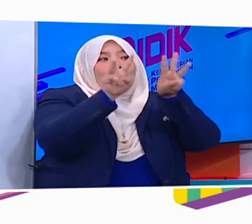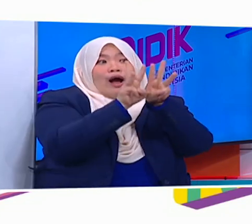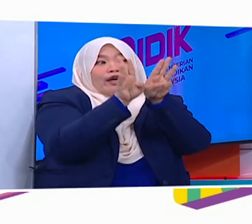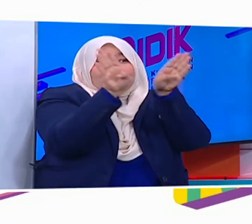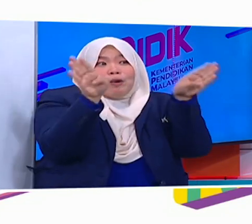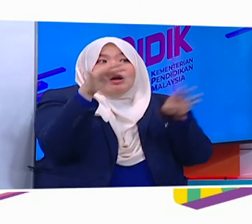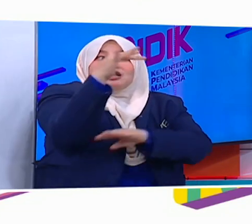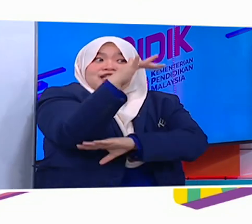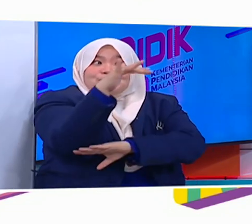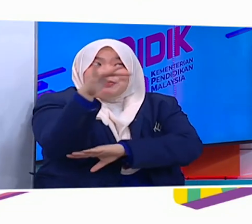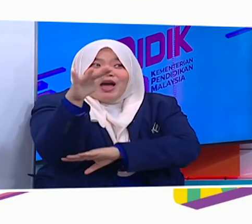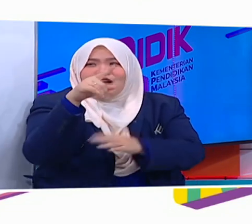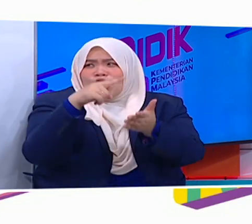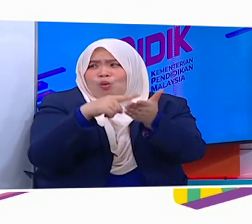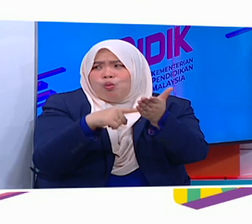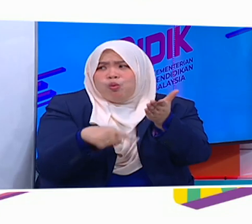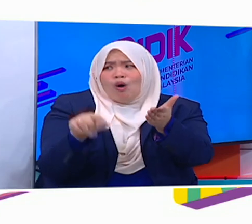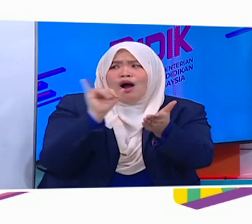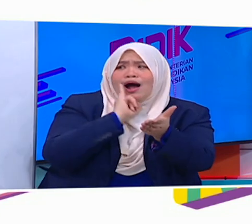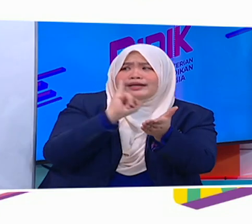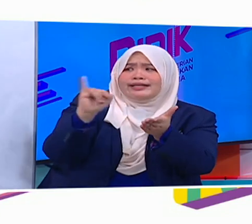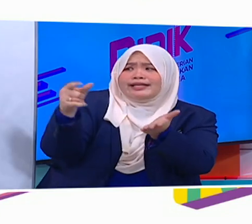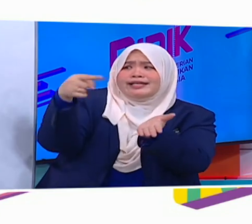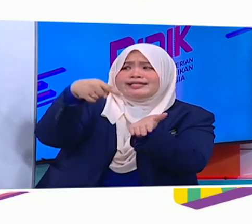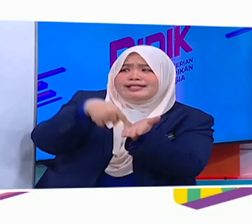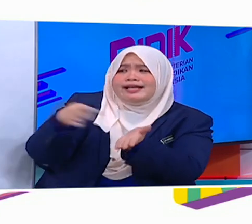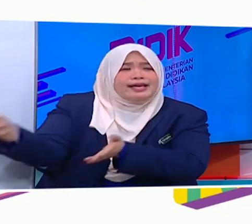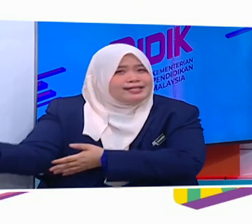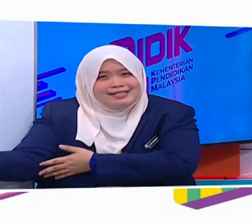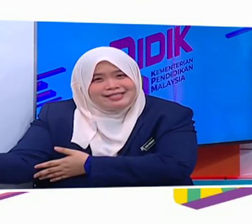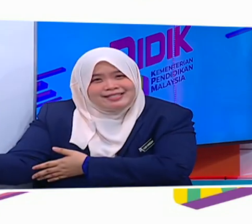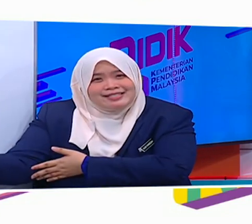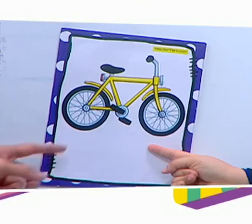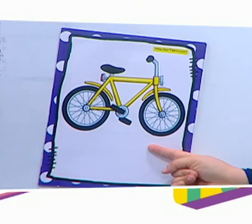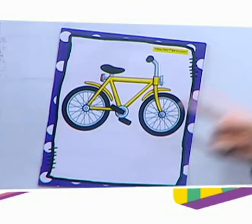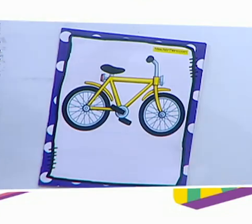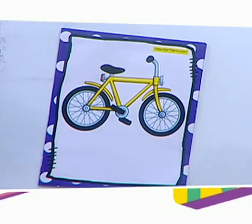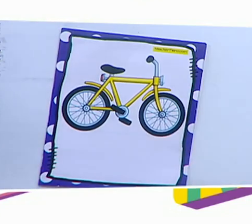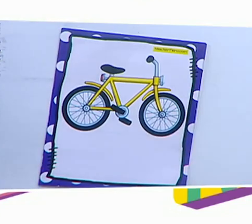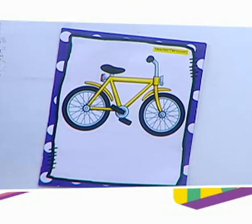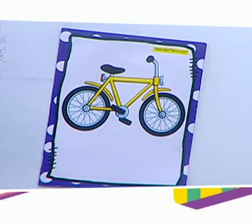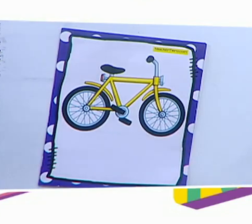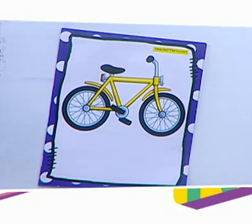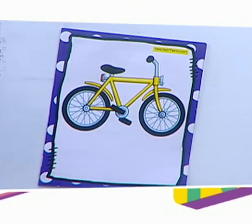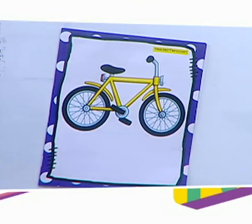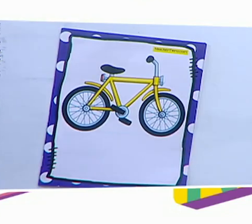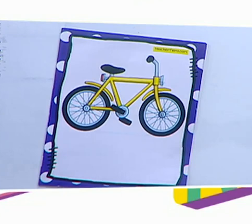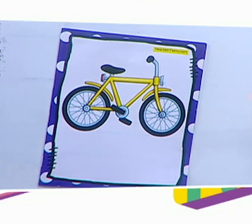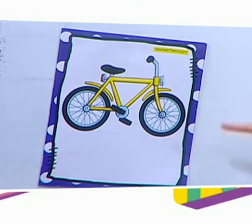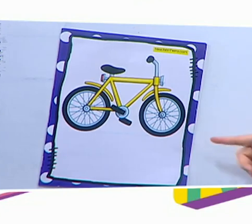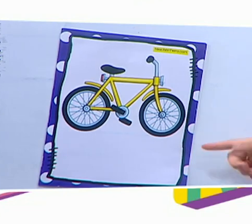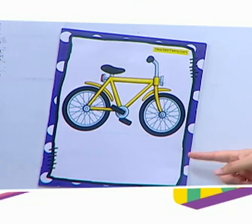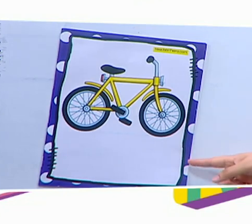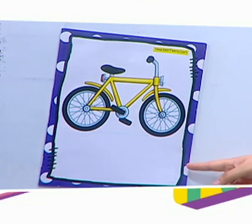your whiteboard spell. What is this? What is this